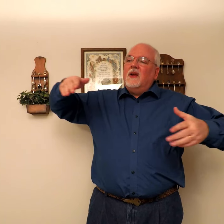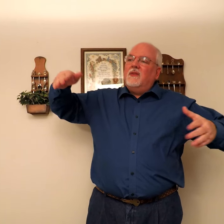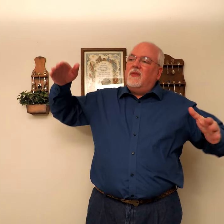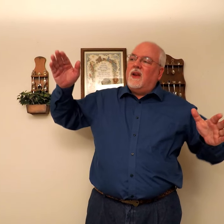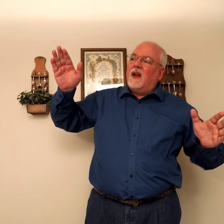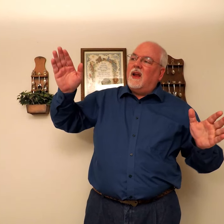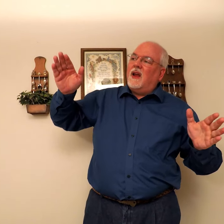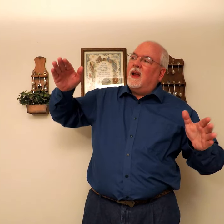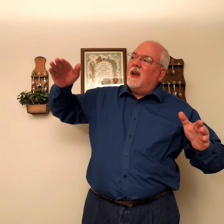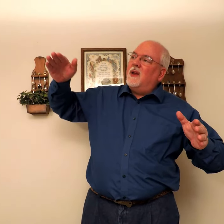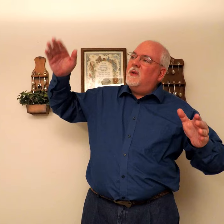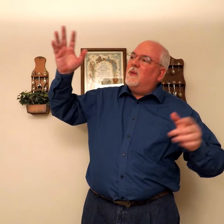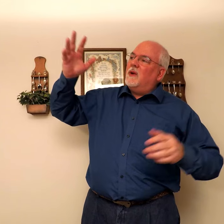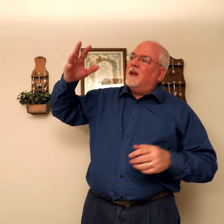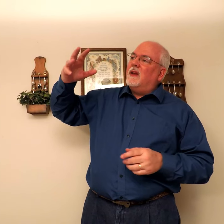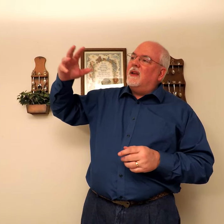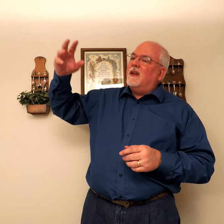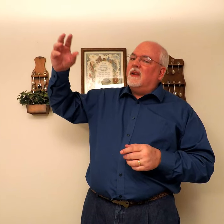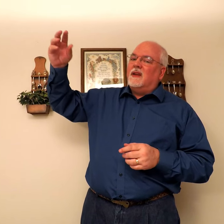I'll fly away